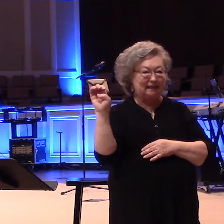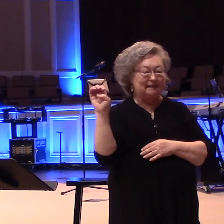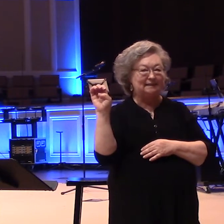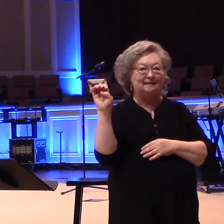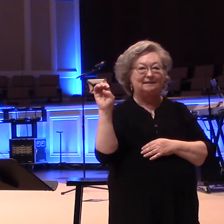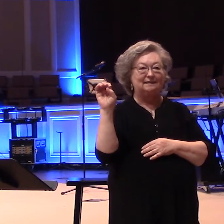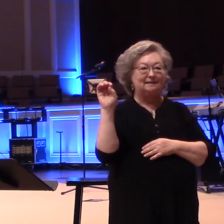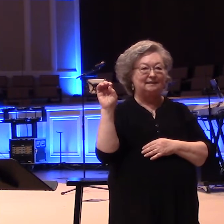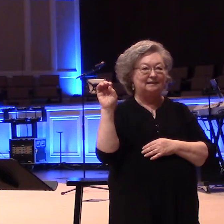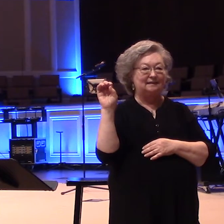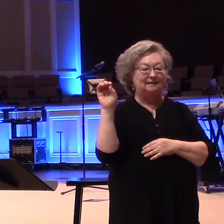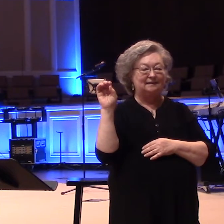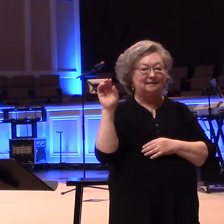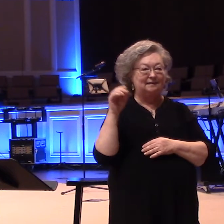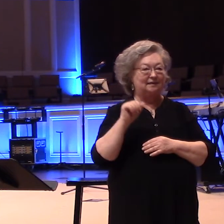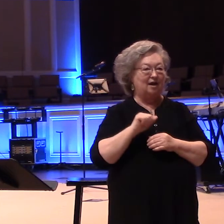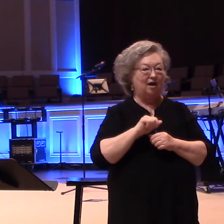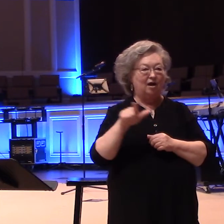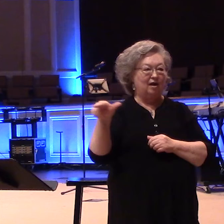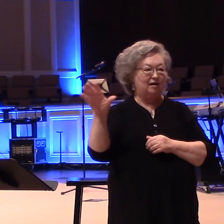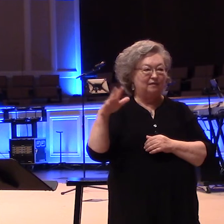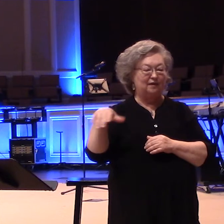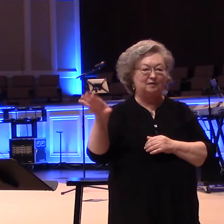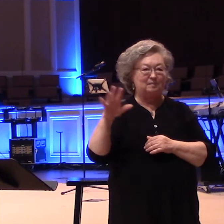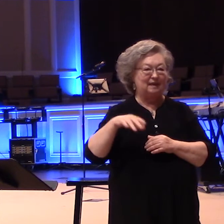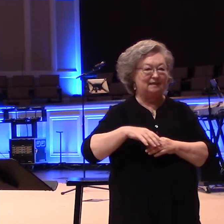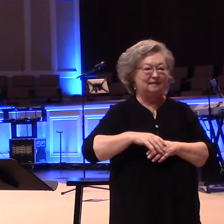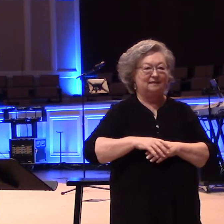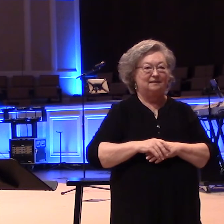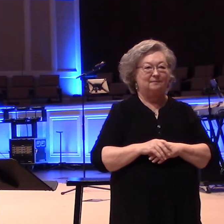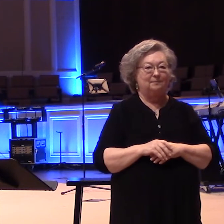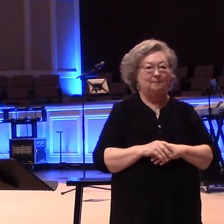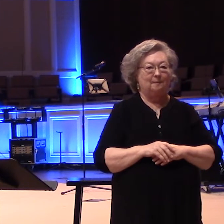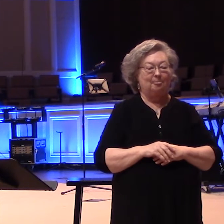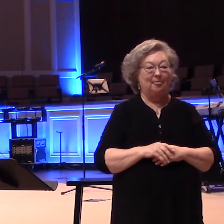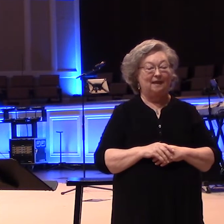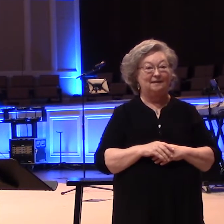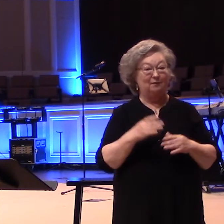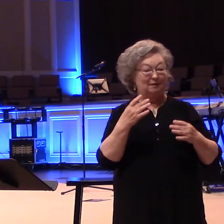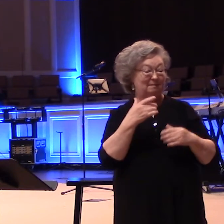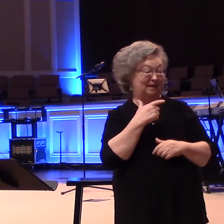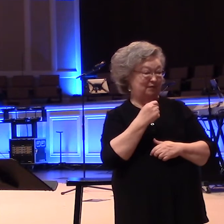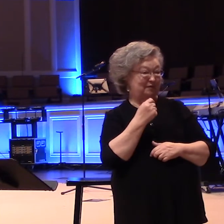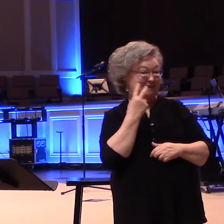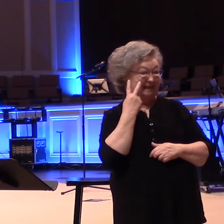And we're going to enjoy heaven finding out what happened to those boxes.